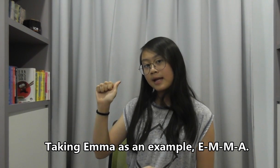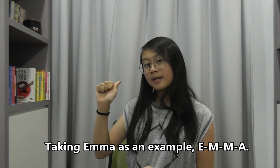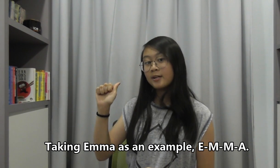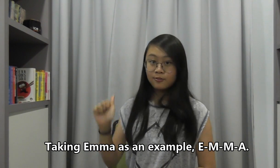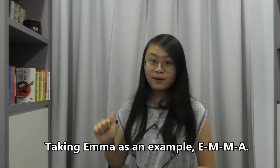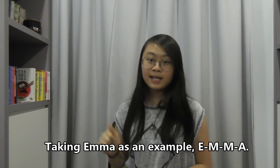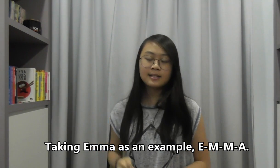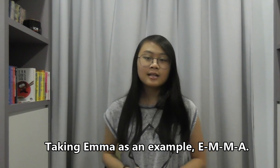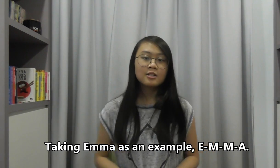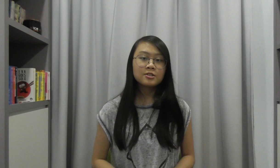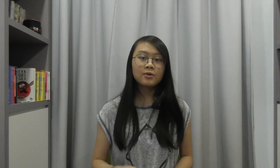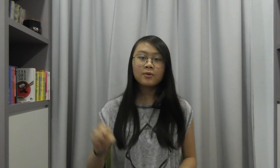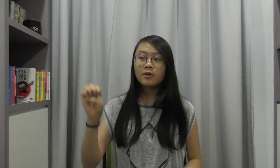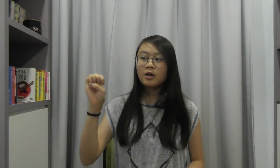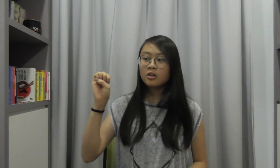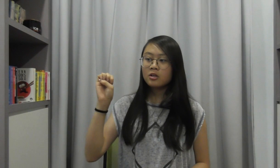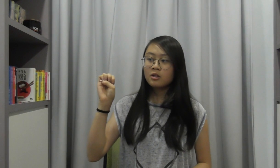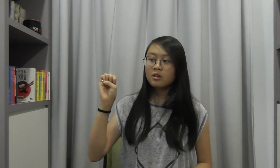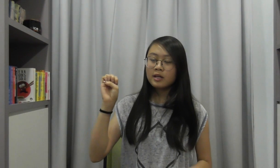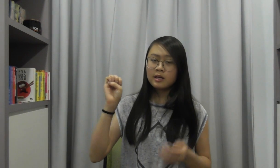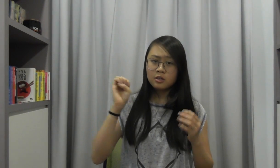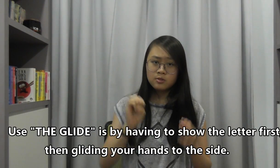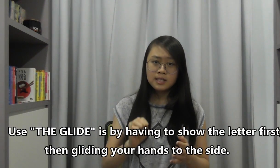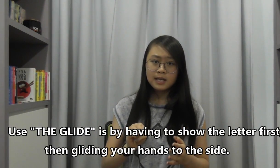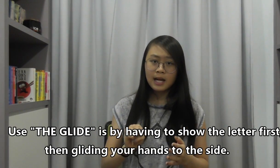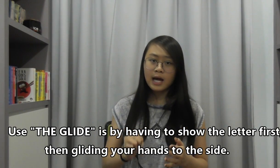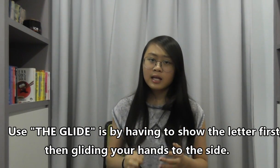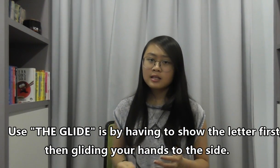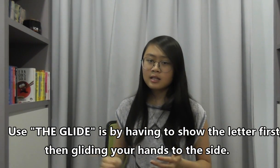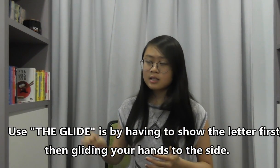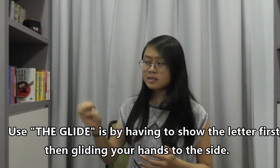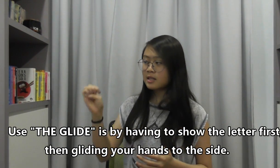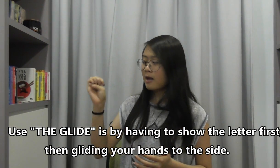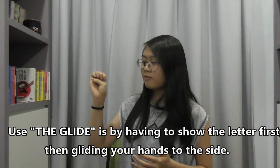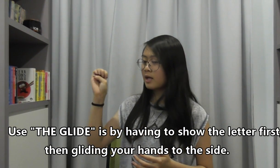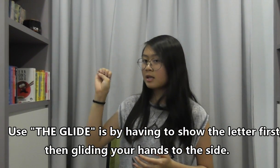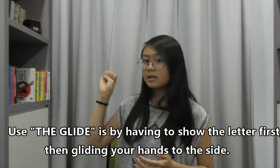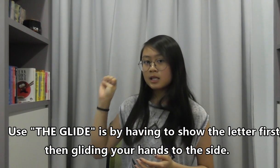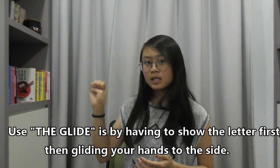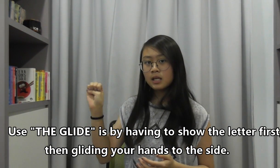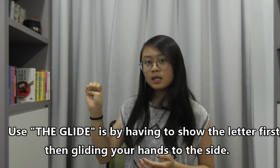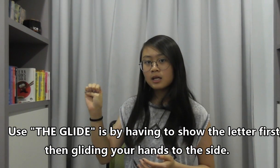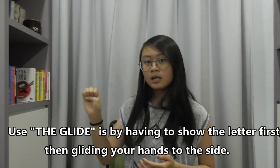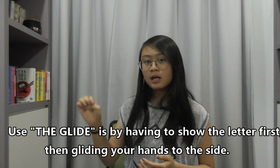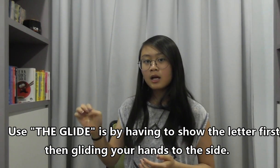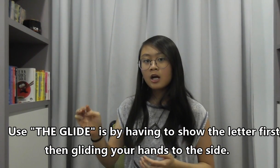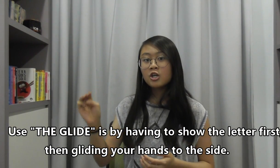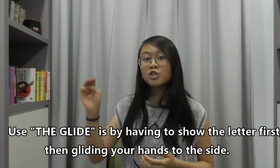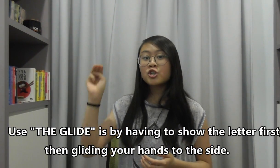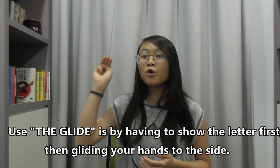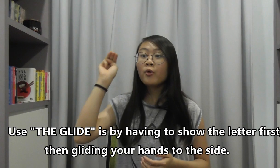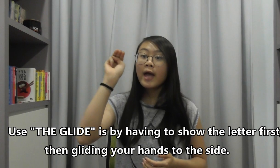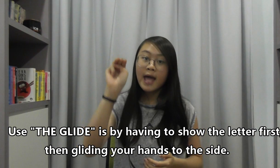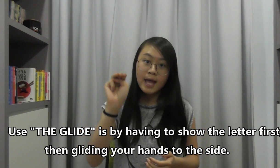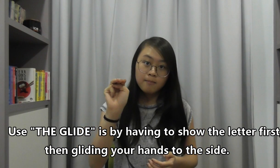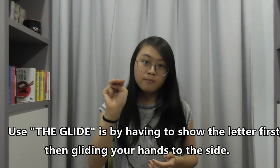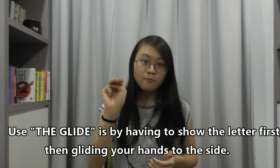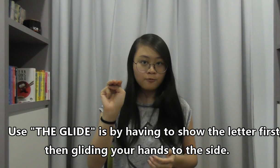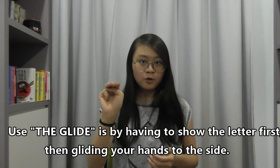E-M-M-A, right? So, using the glide is having E, show M